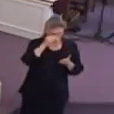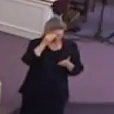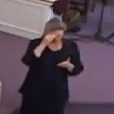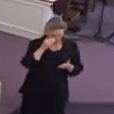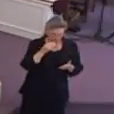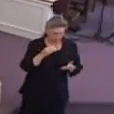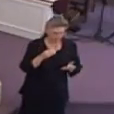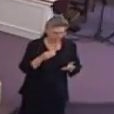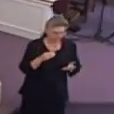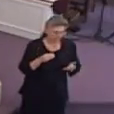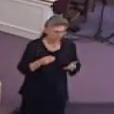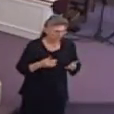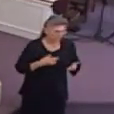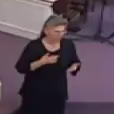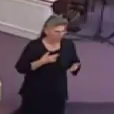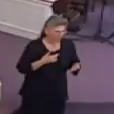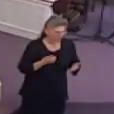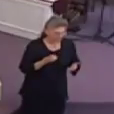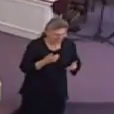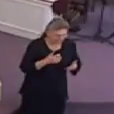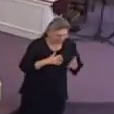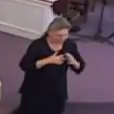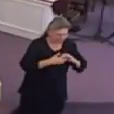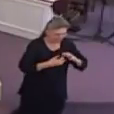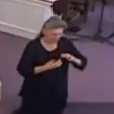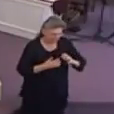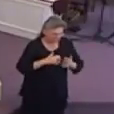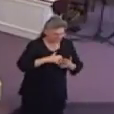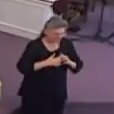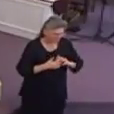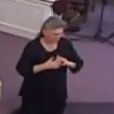juncture to where we may feel like we're a little bit of a misfit.